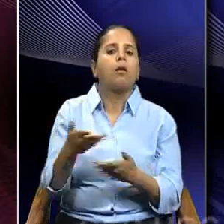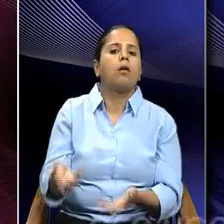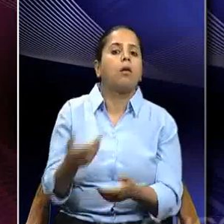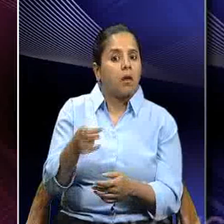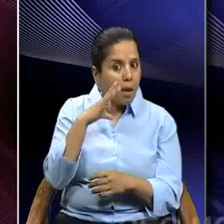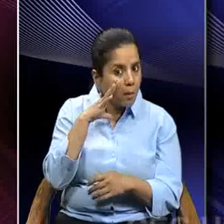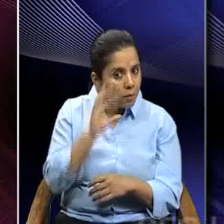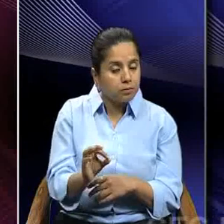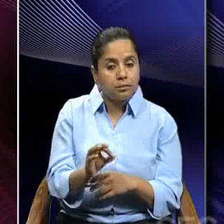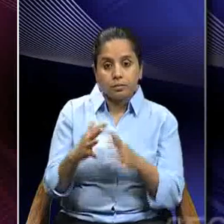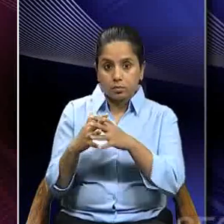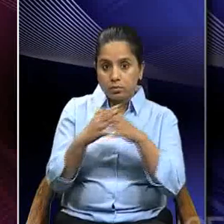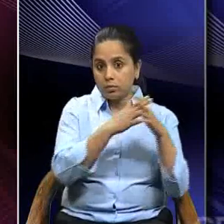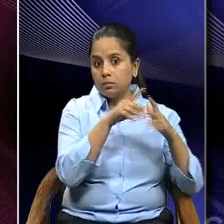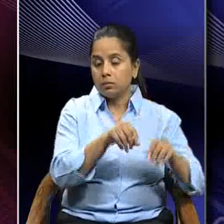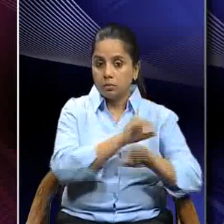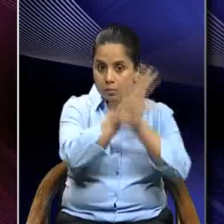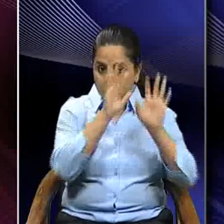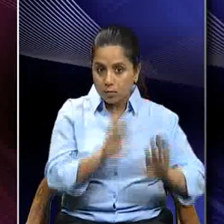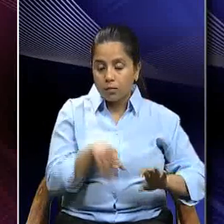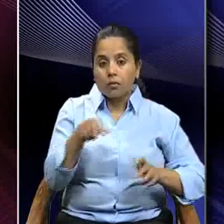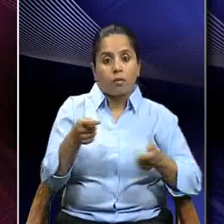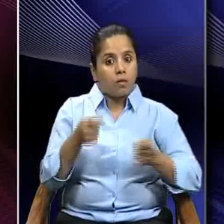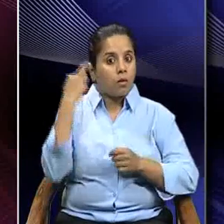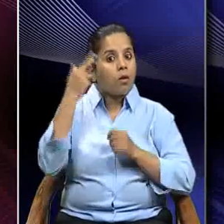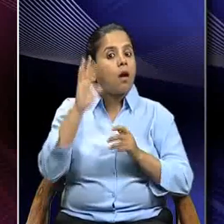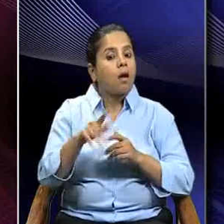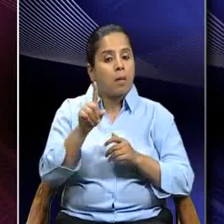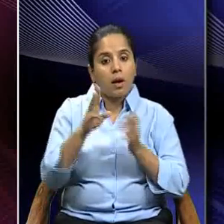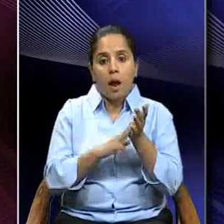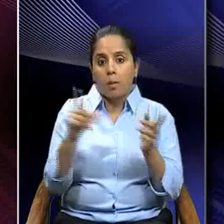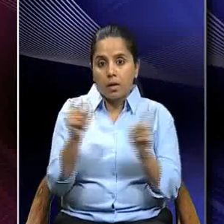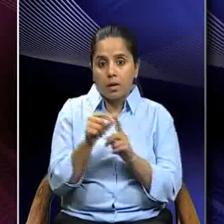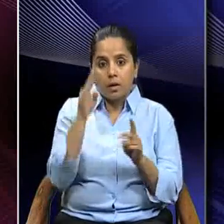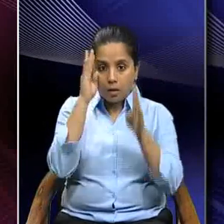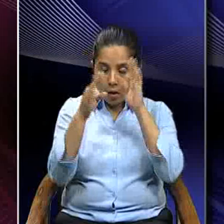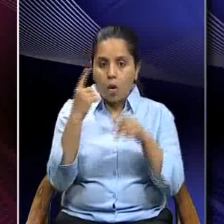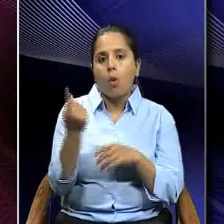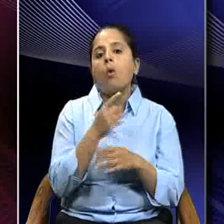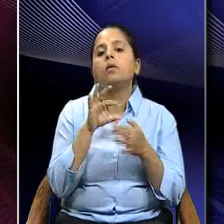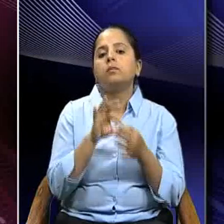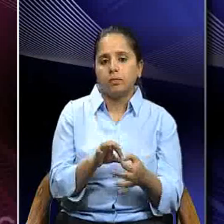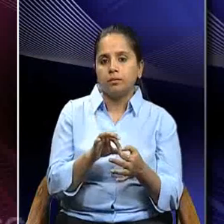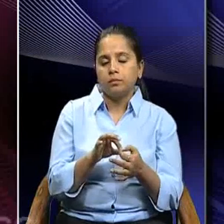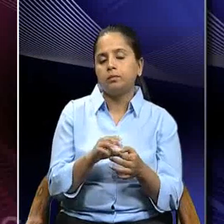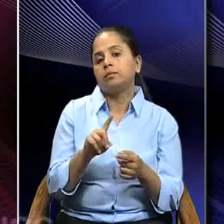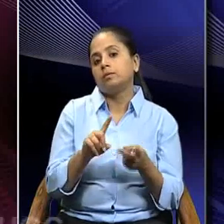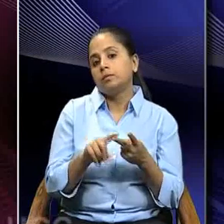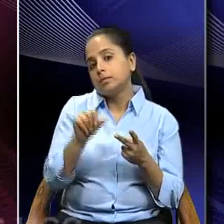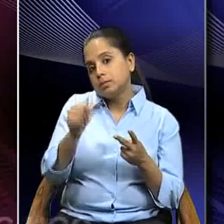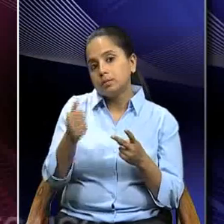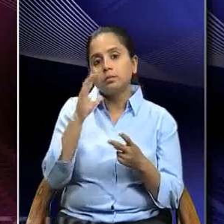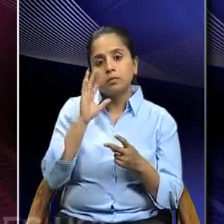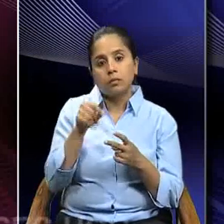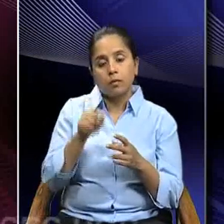Western Enlightenment is rationality dominated, whereas MLP is creativity oriented. Another difference is